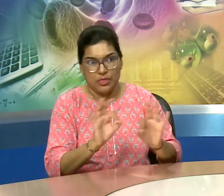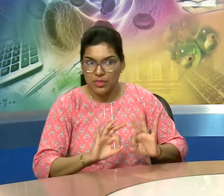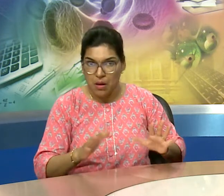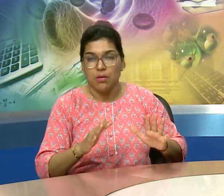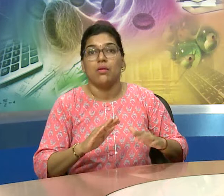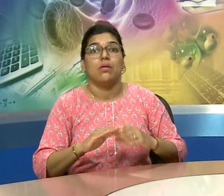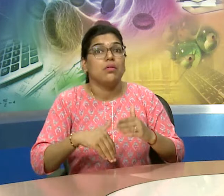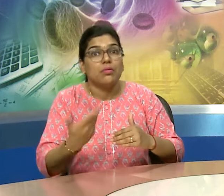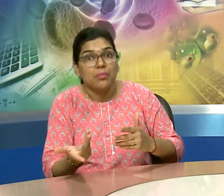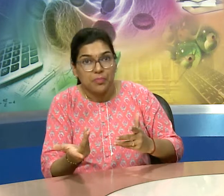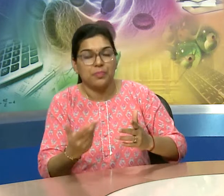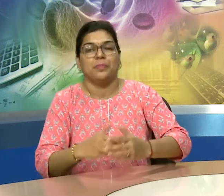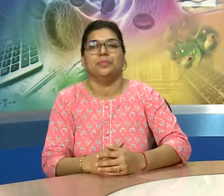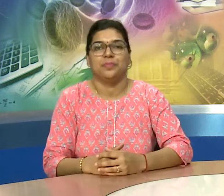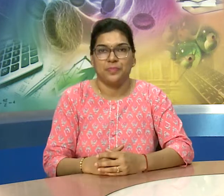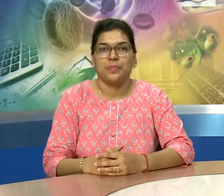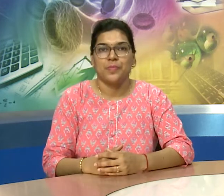also performed his rites.